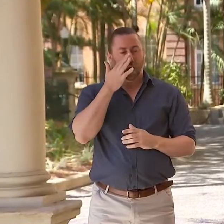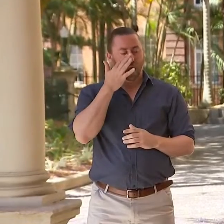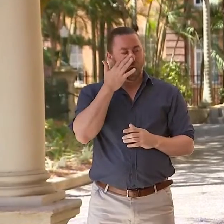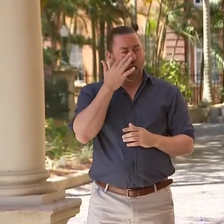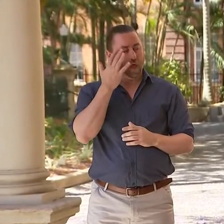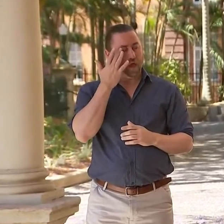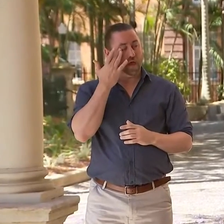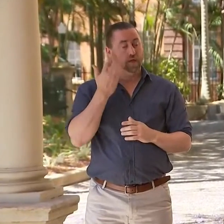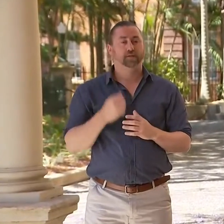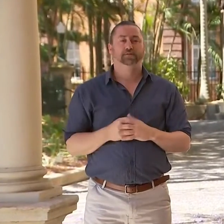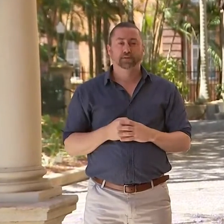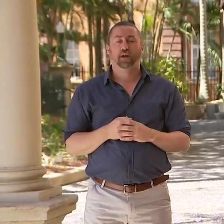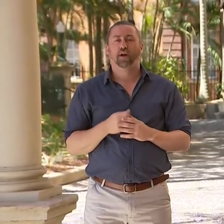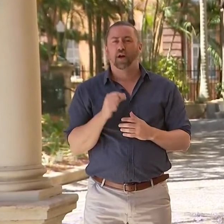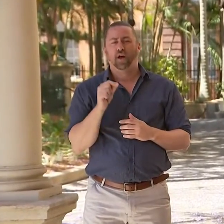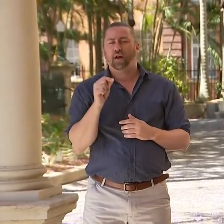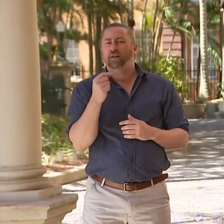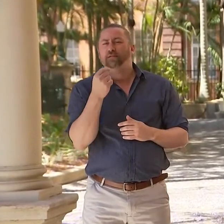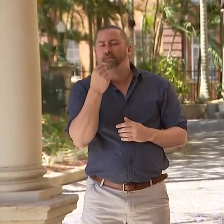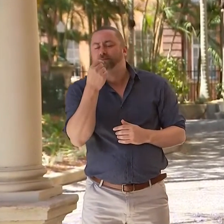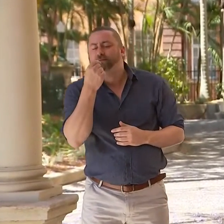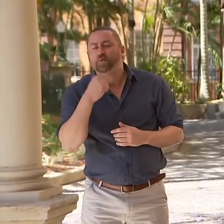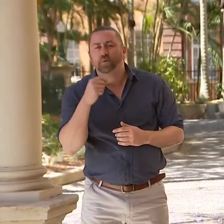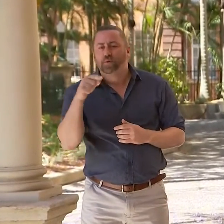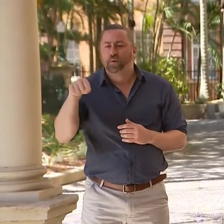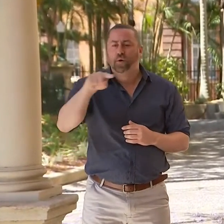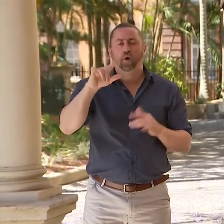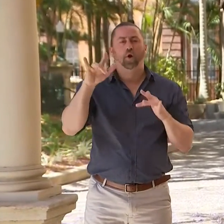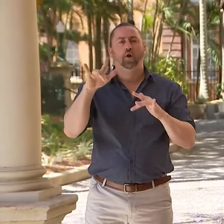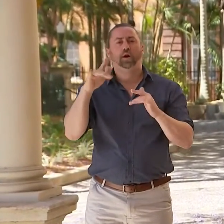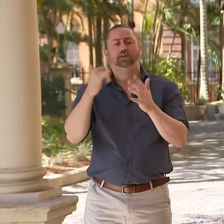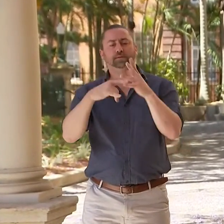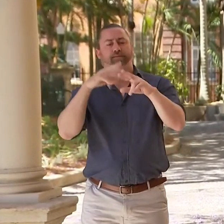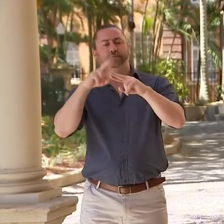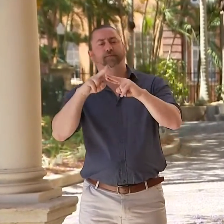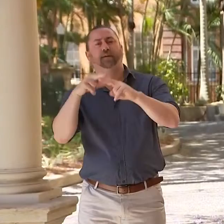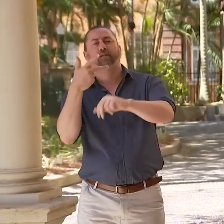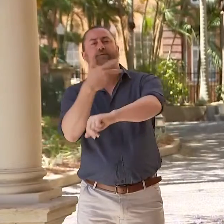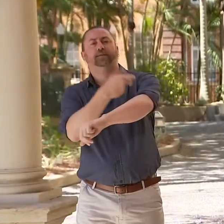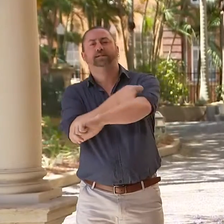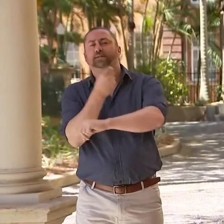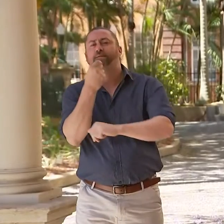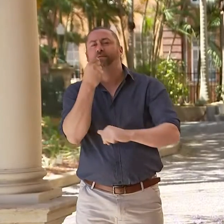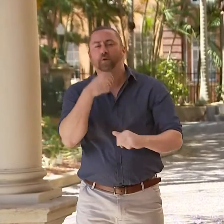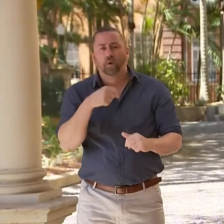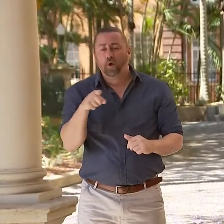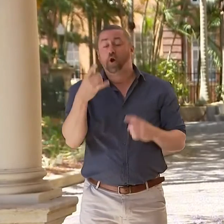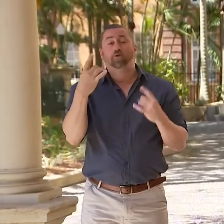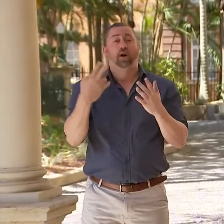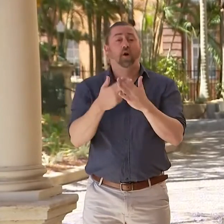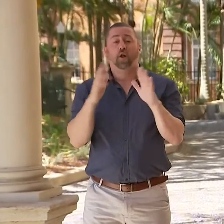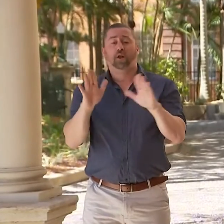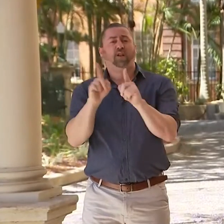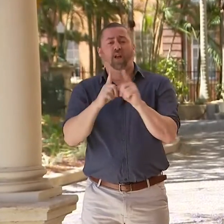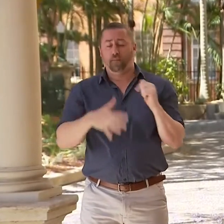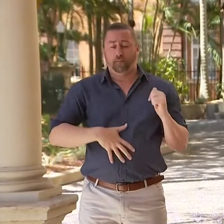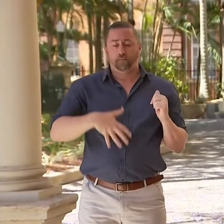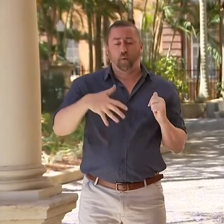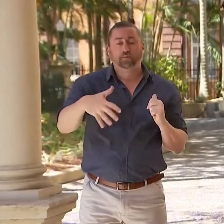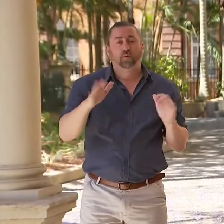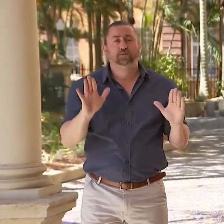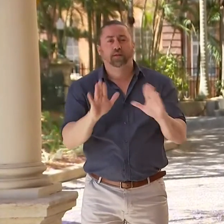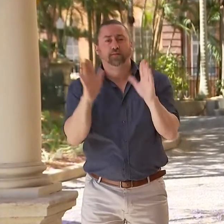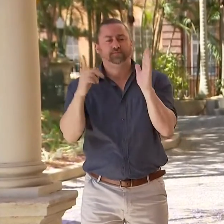Yes, so there's a very small number who aren't vaccinated, and a lot of them were already on leave, for instance, maternity leave,